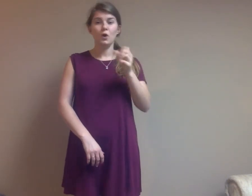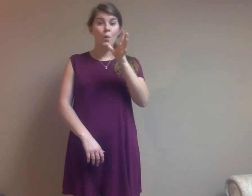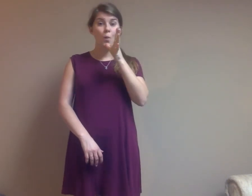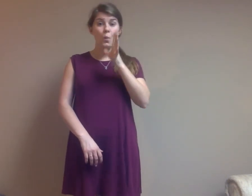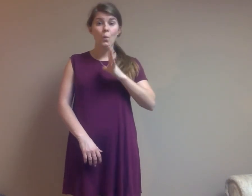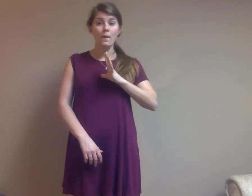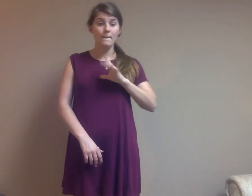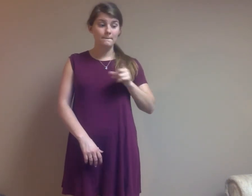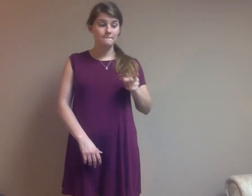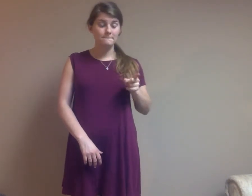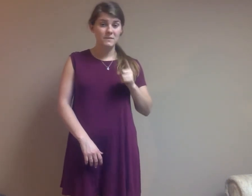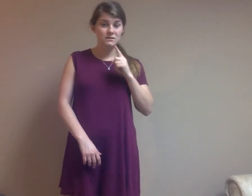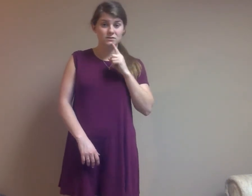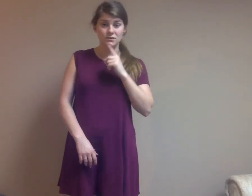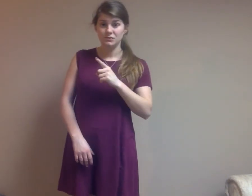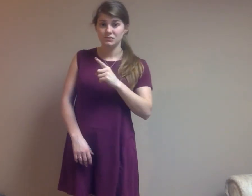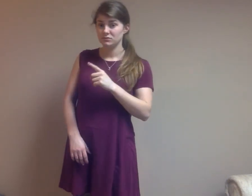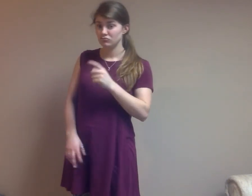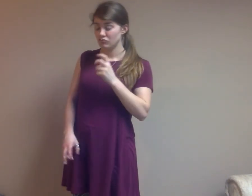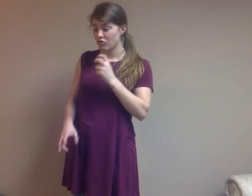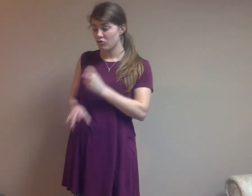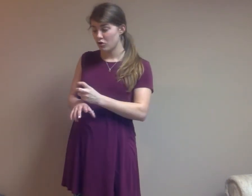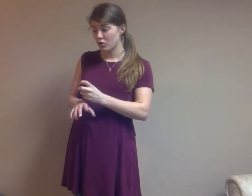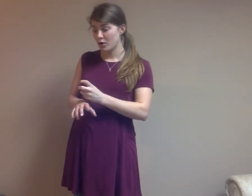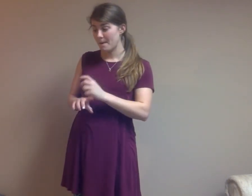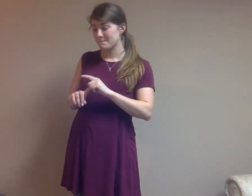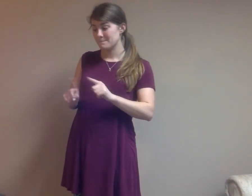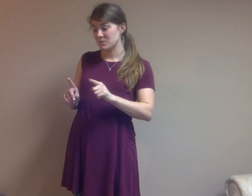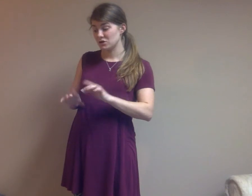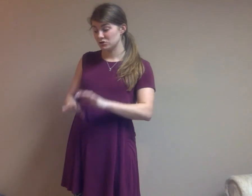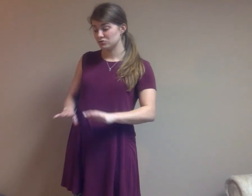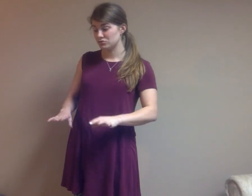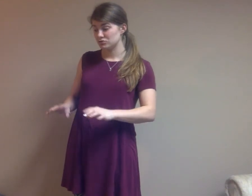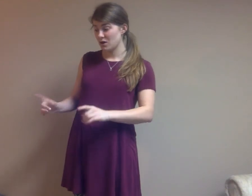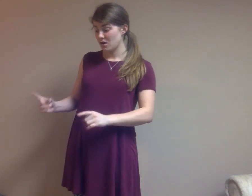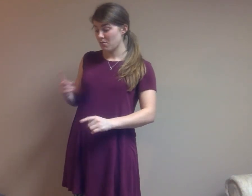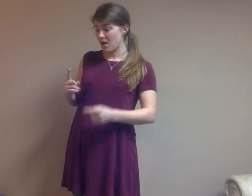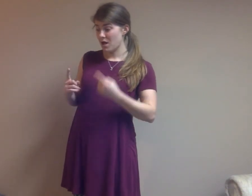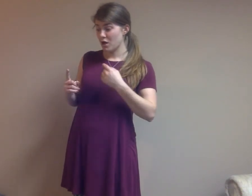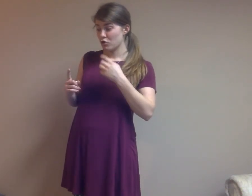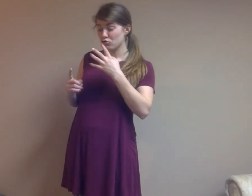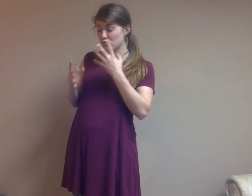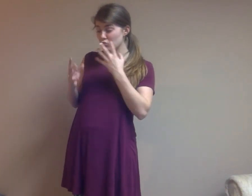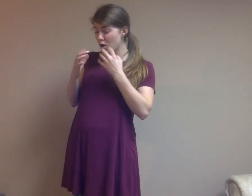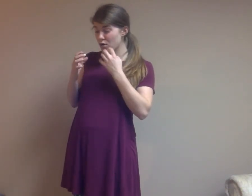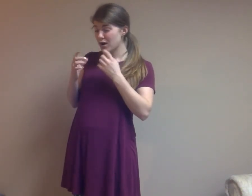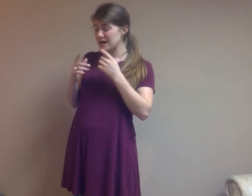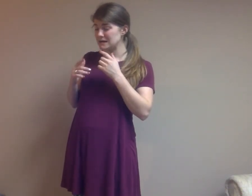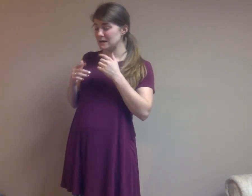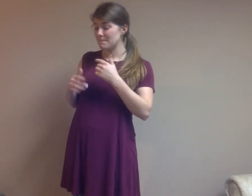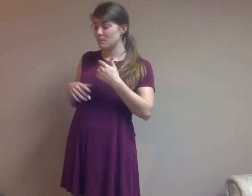and we have to try and impress upon them that we do know what we're talking about. And to have to say to a parent,